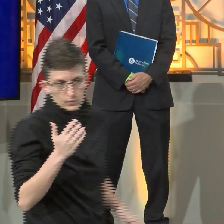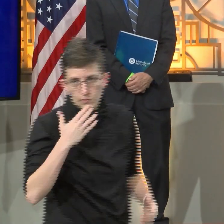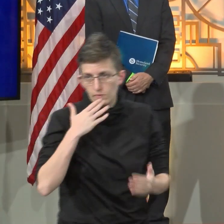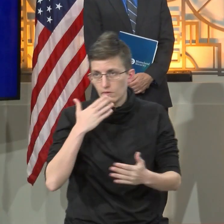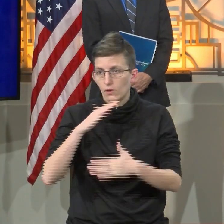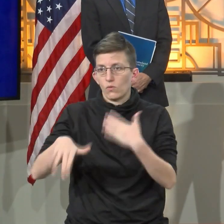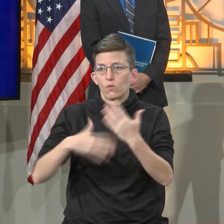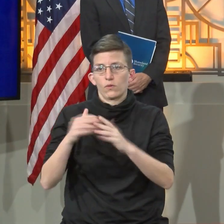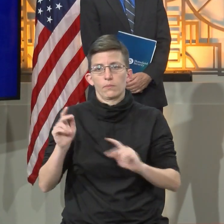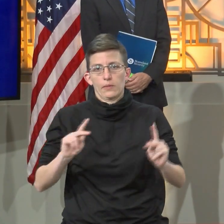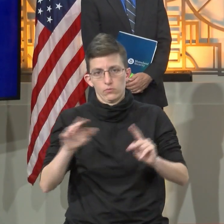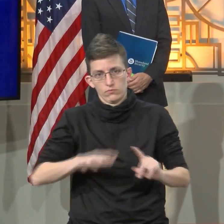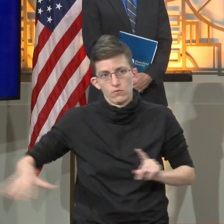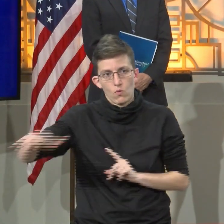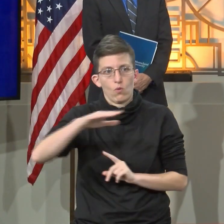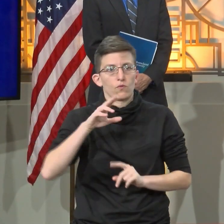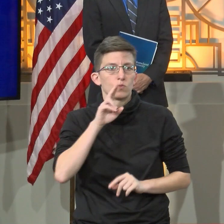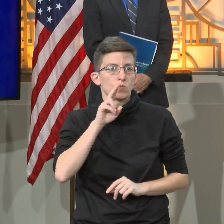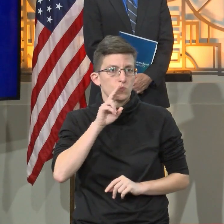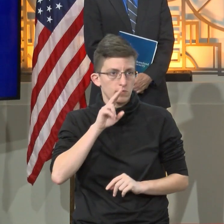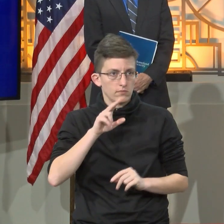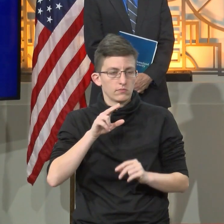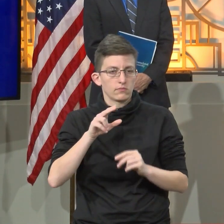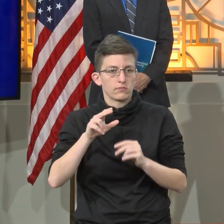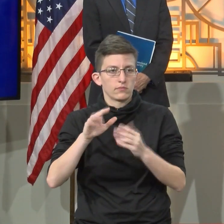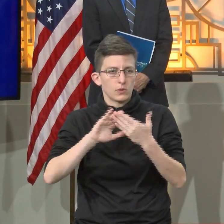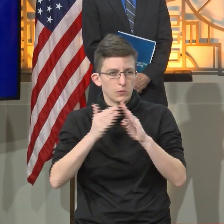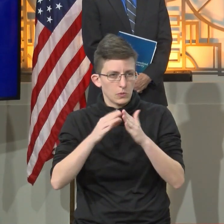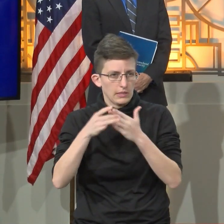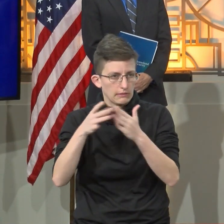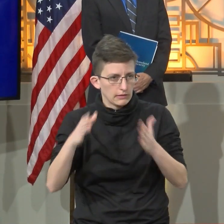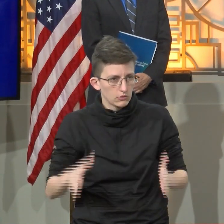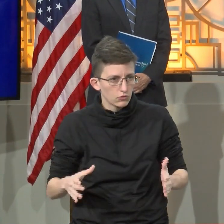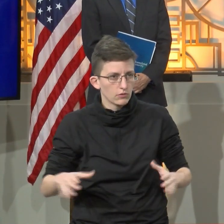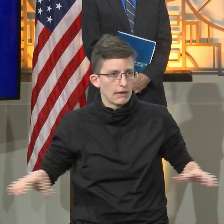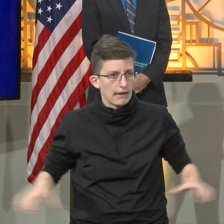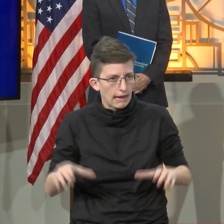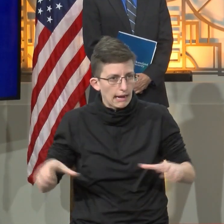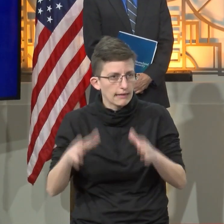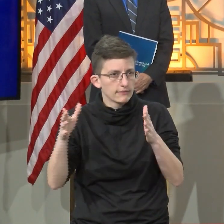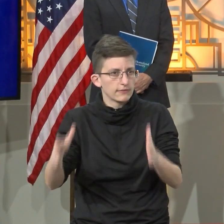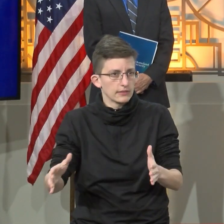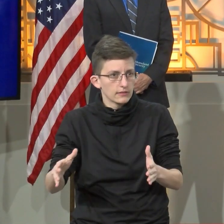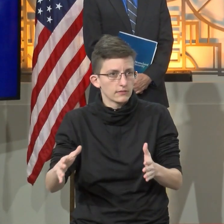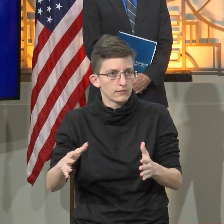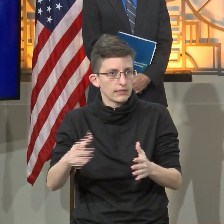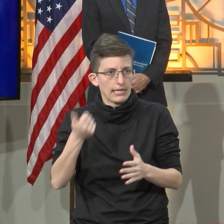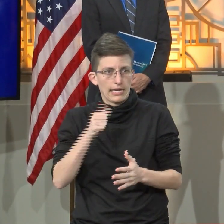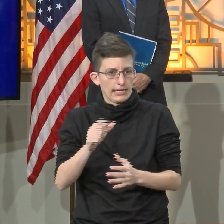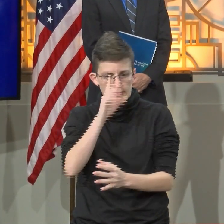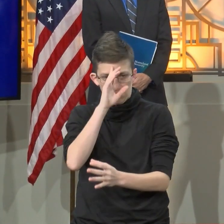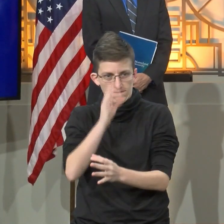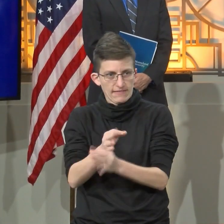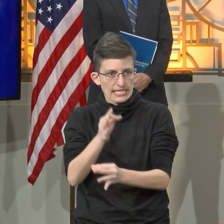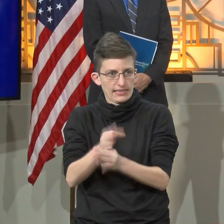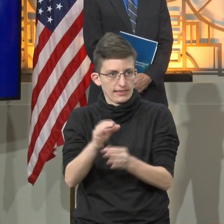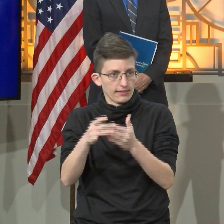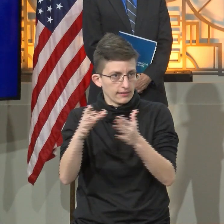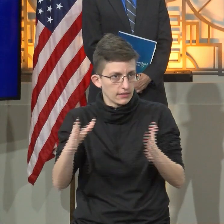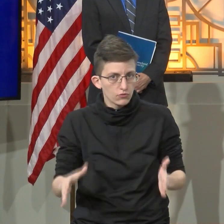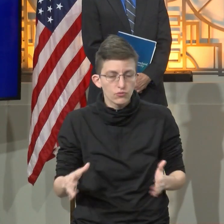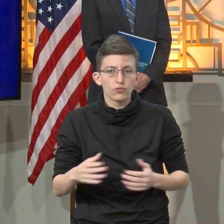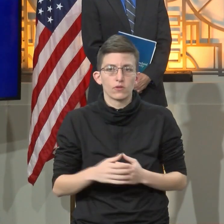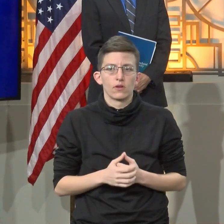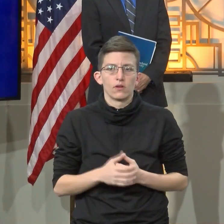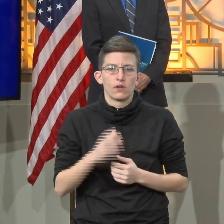community leaders, community activists, faith-based leaders,